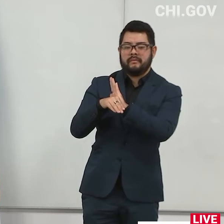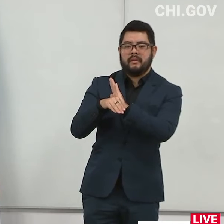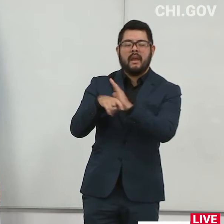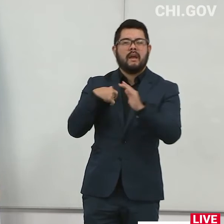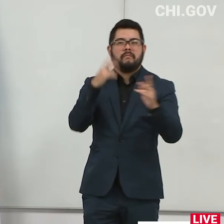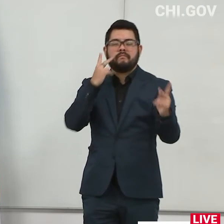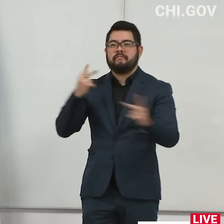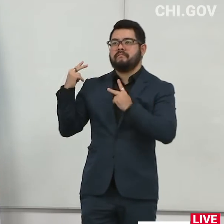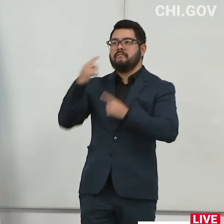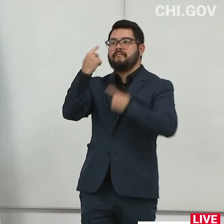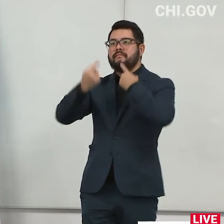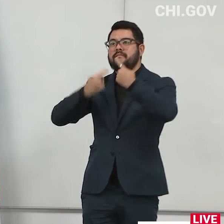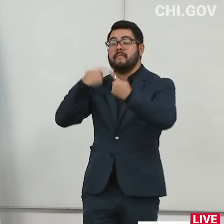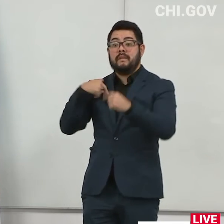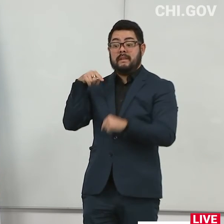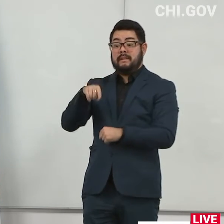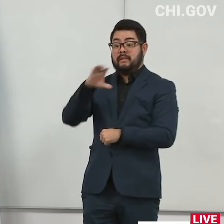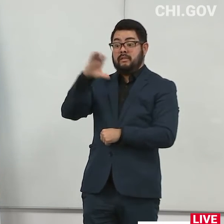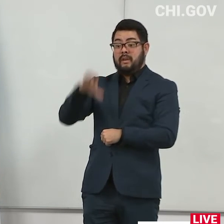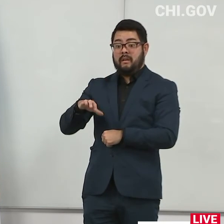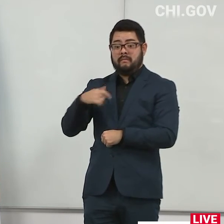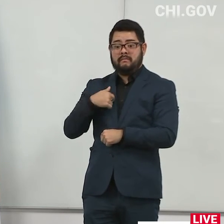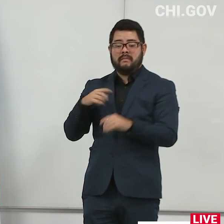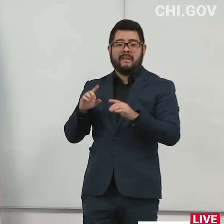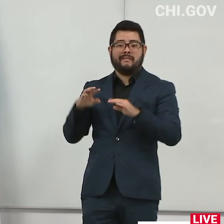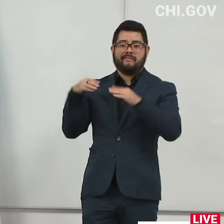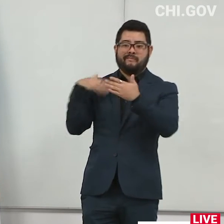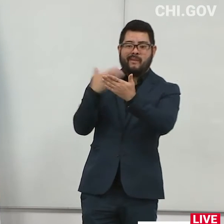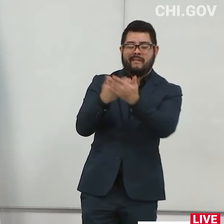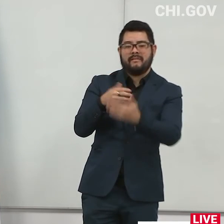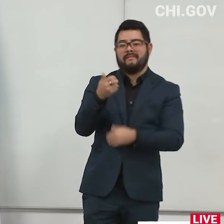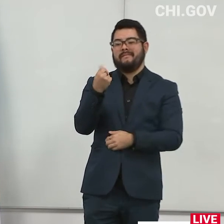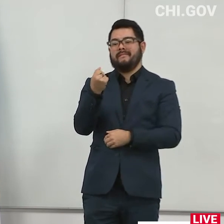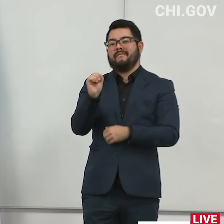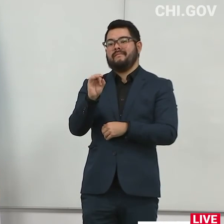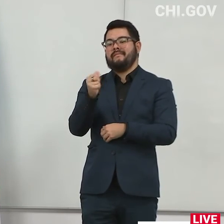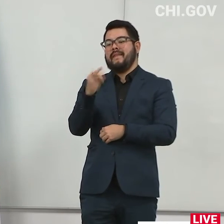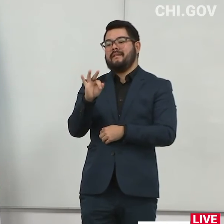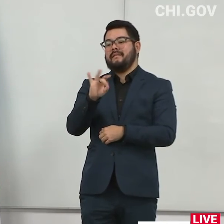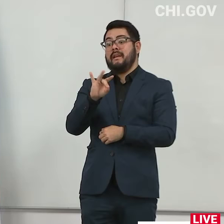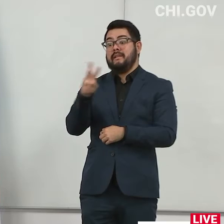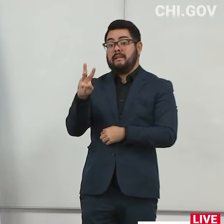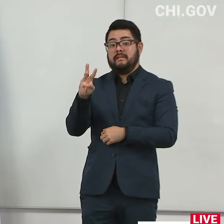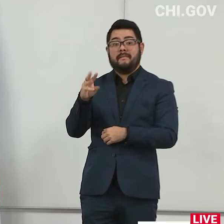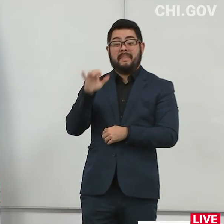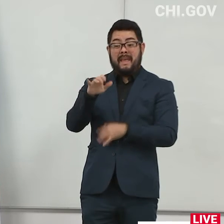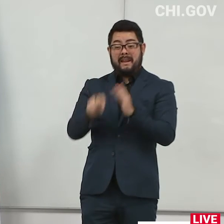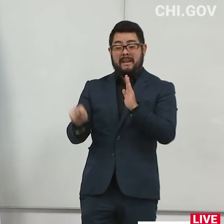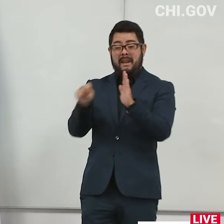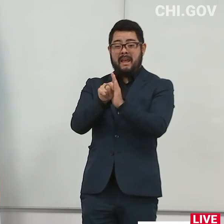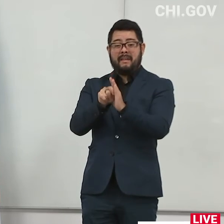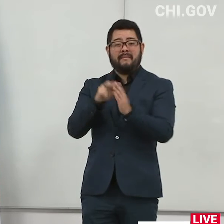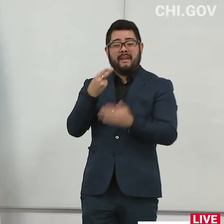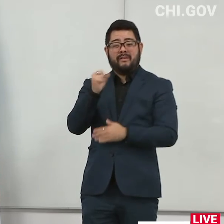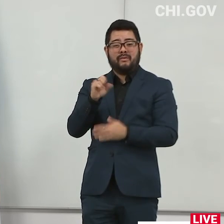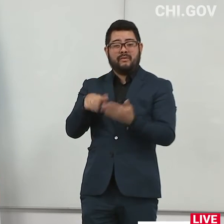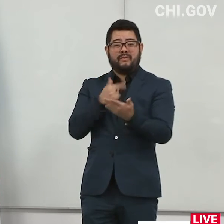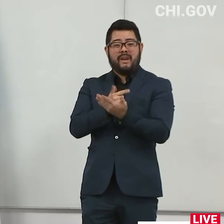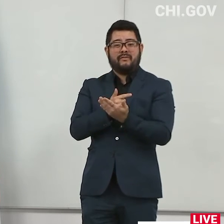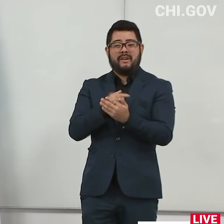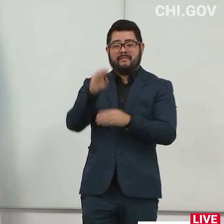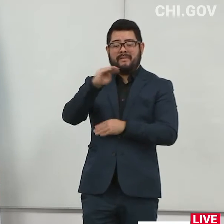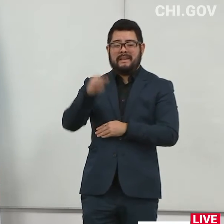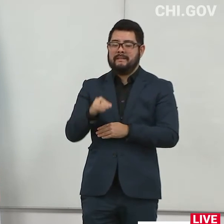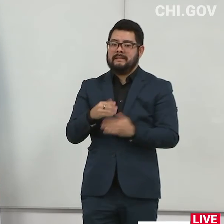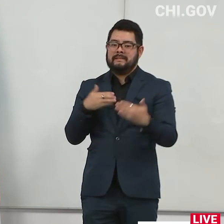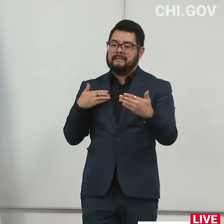that I came to this great city in 1986, and at that time, the high school graduation rate was barely at